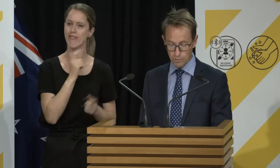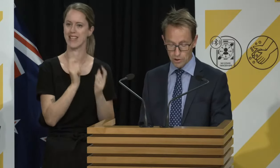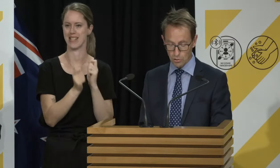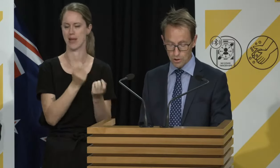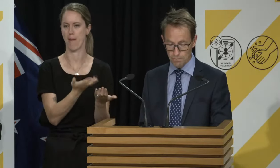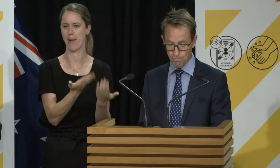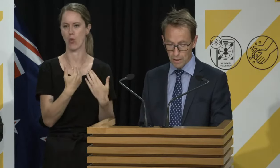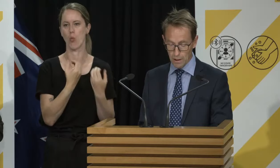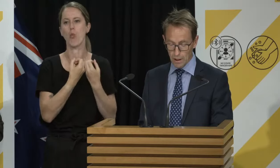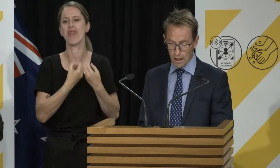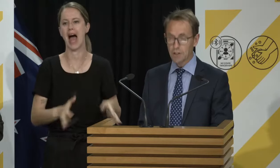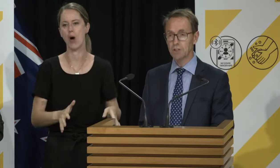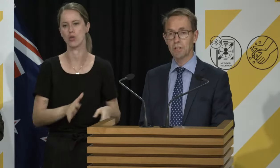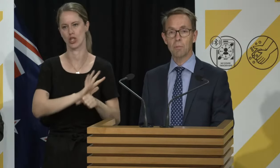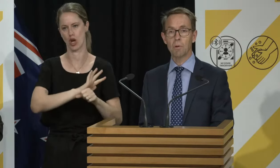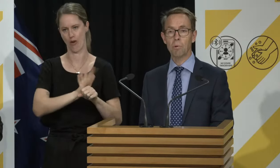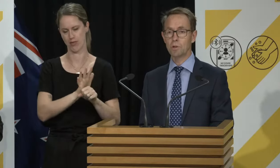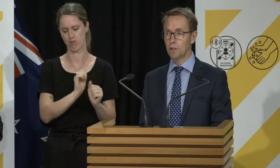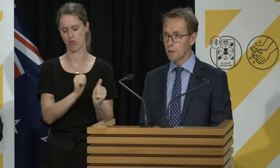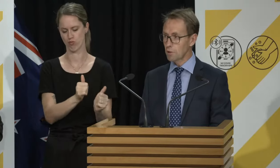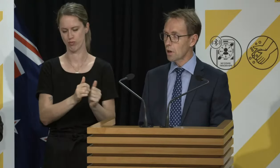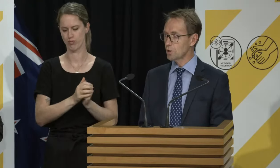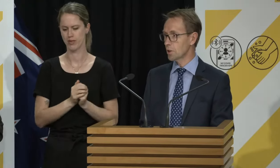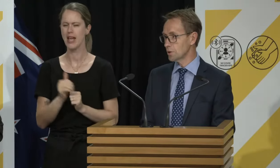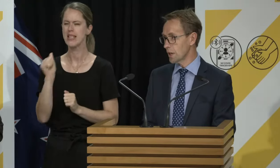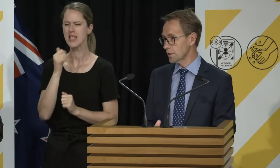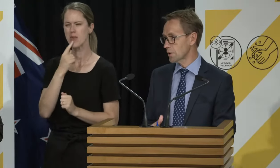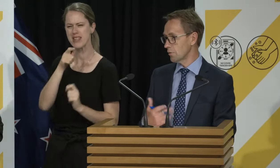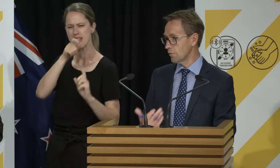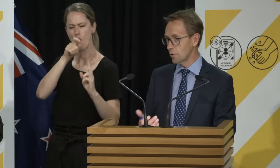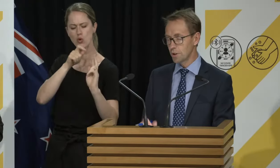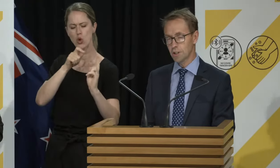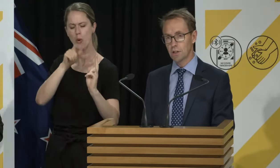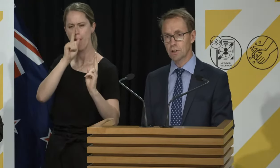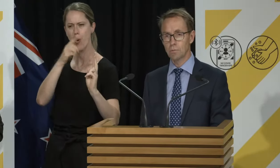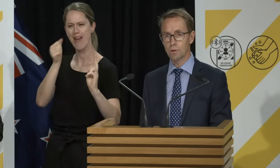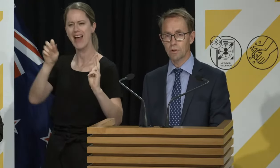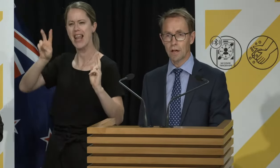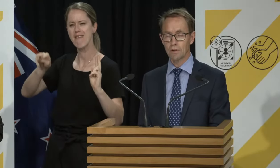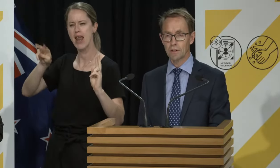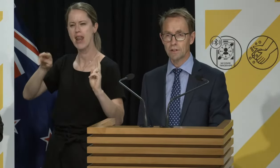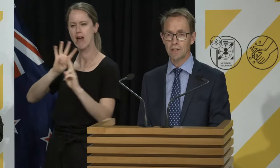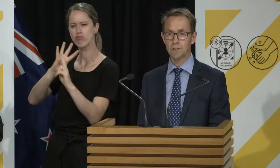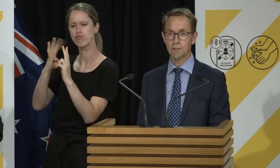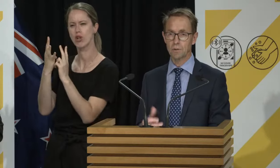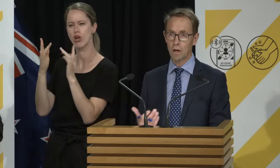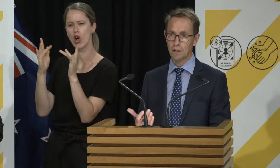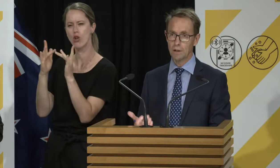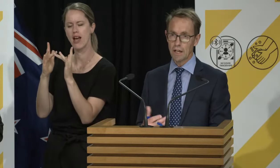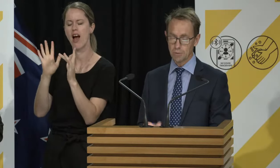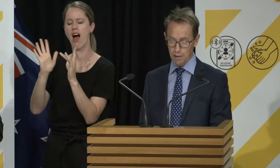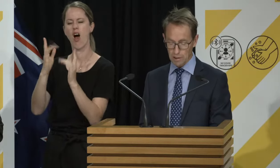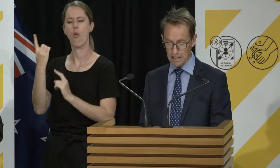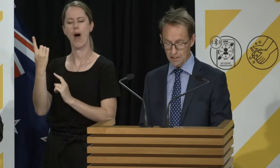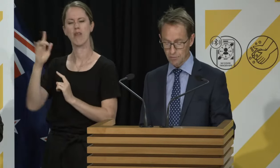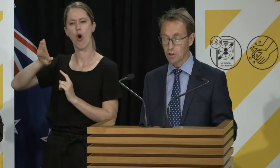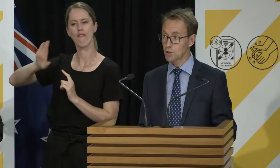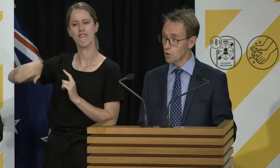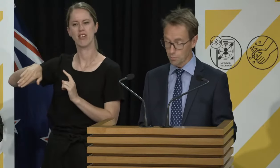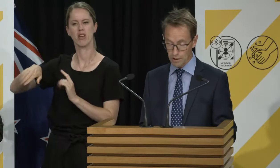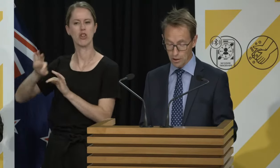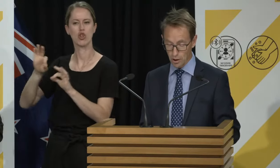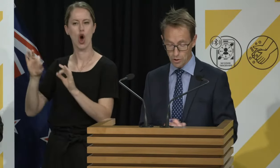negative results. Yesterday we reported 11 close contacts. On further discussion with these cases, 1 has been